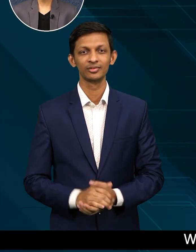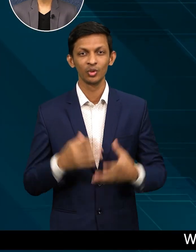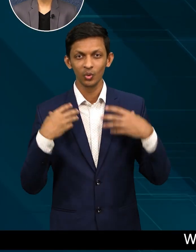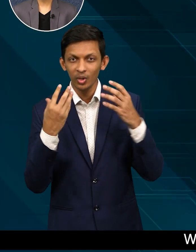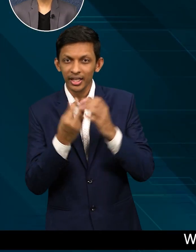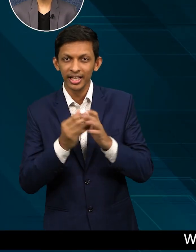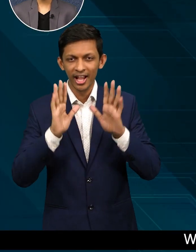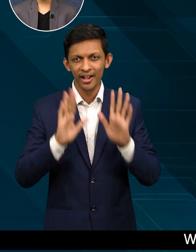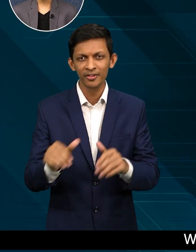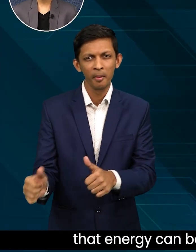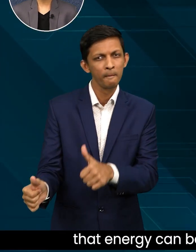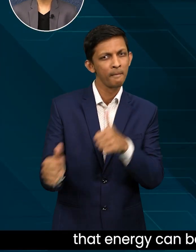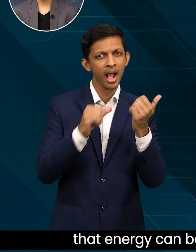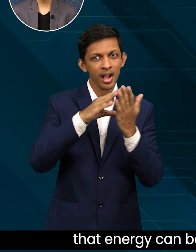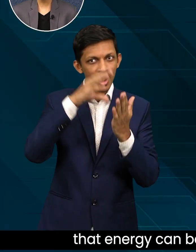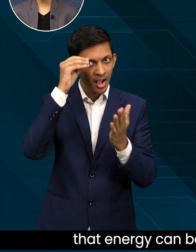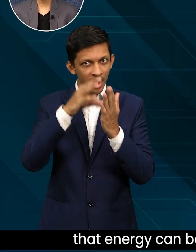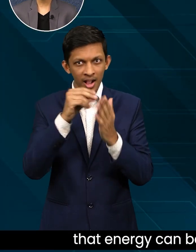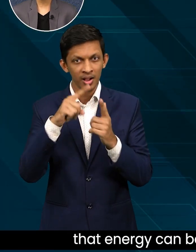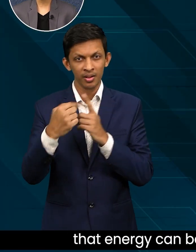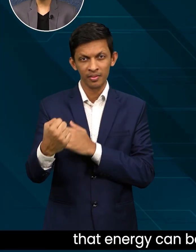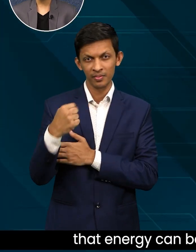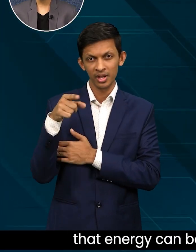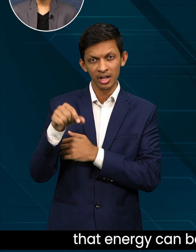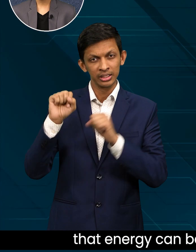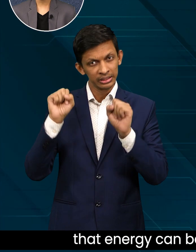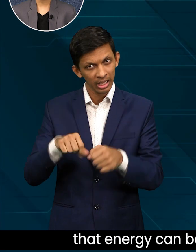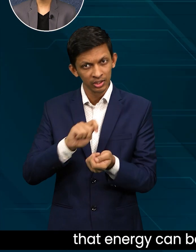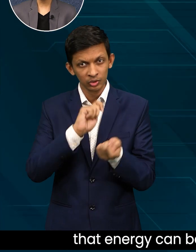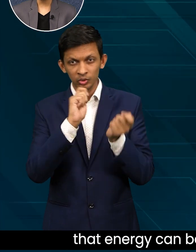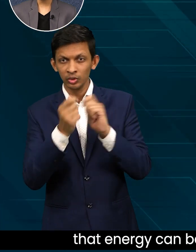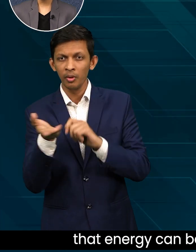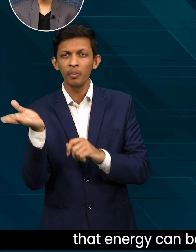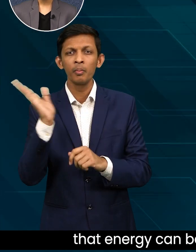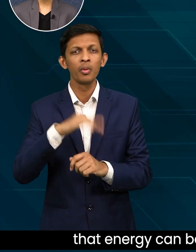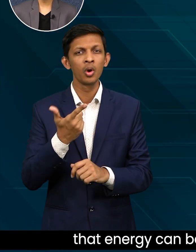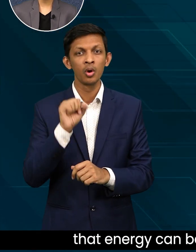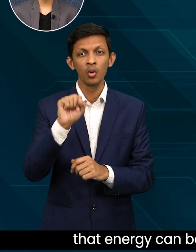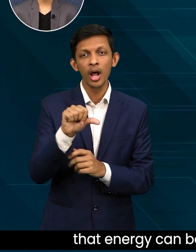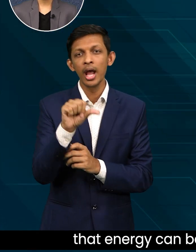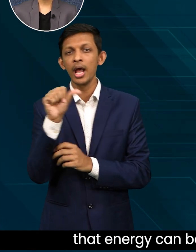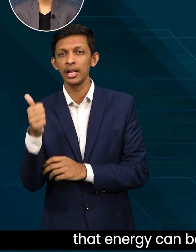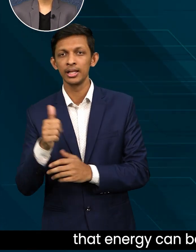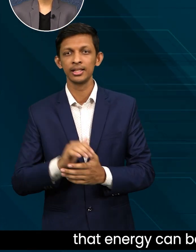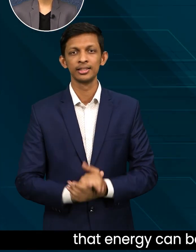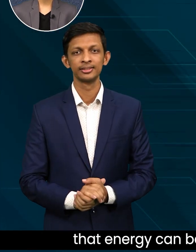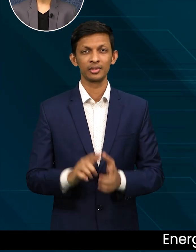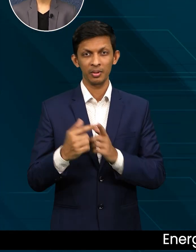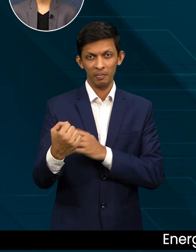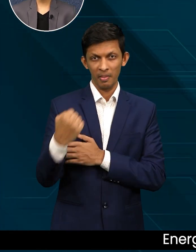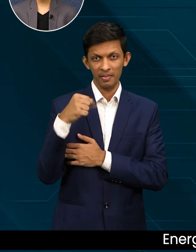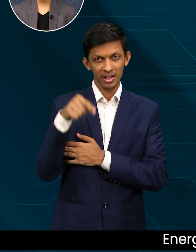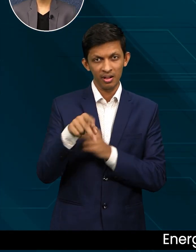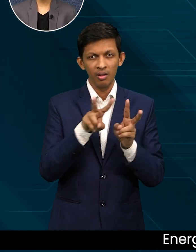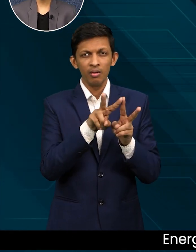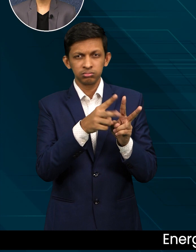We have previously learned that energy can be transformed from one form to another.